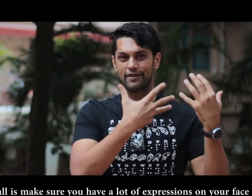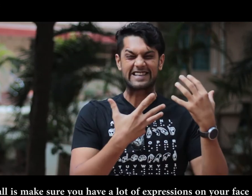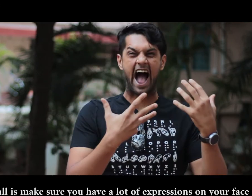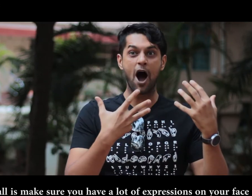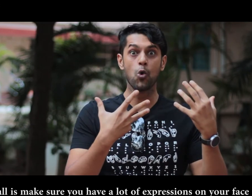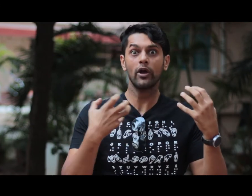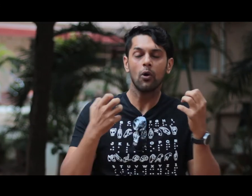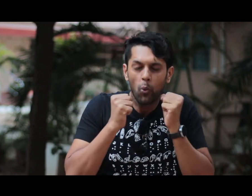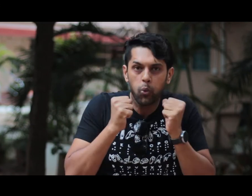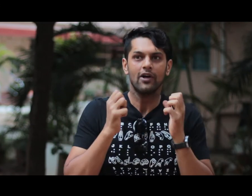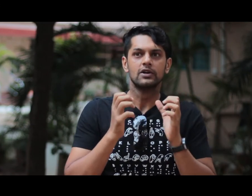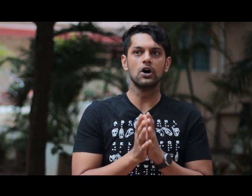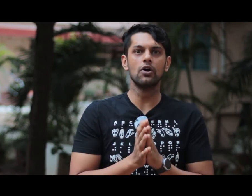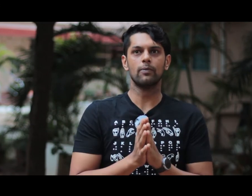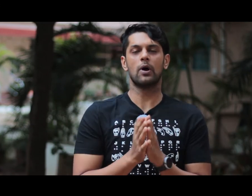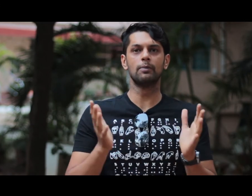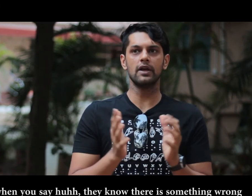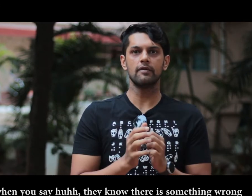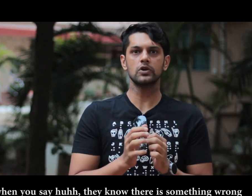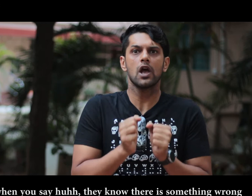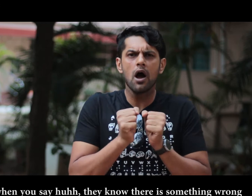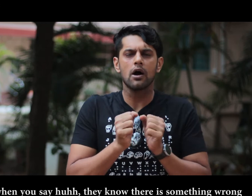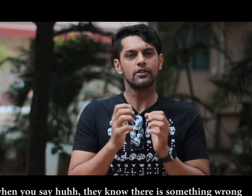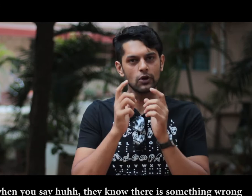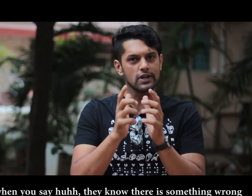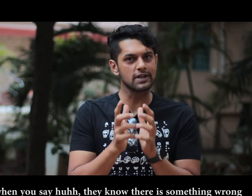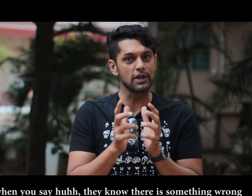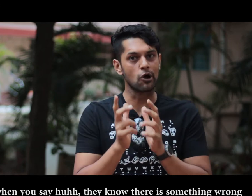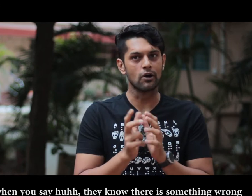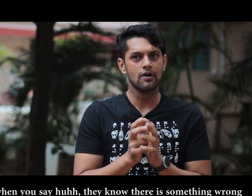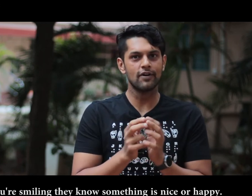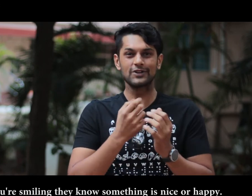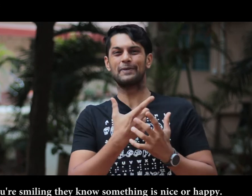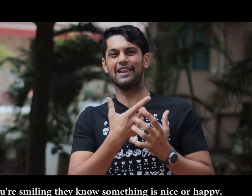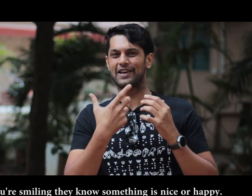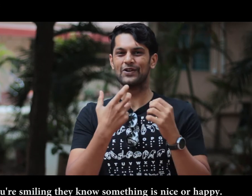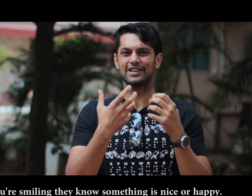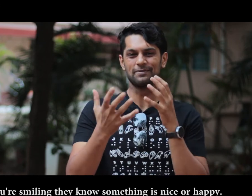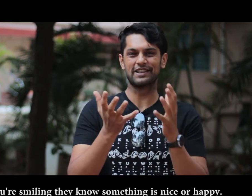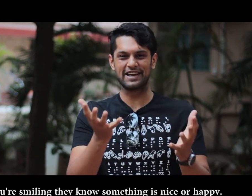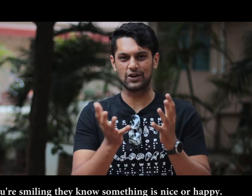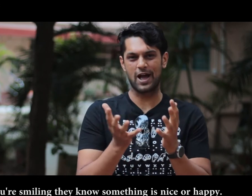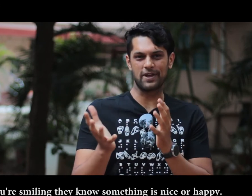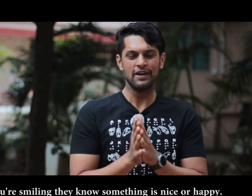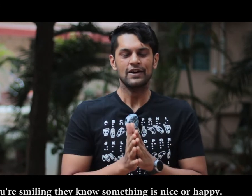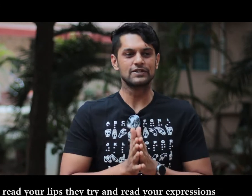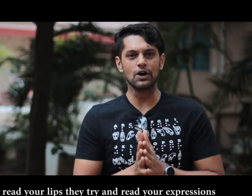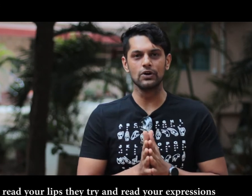face. So probably, they know there's something wrong. When you're smiling, they know there's something nice or happy. So they